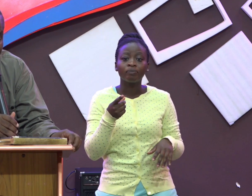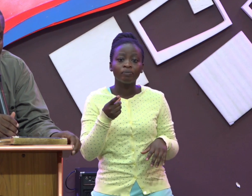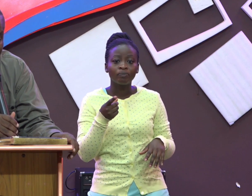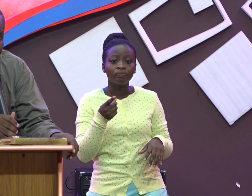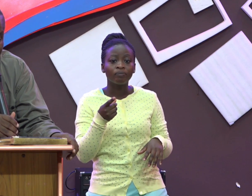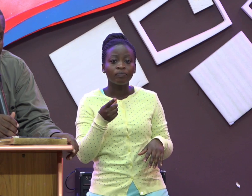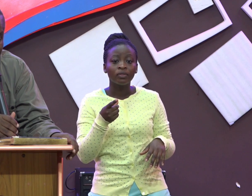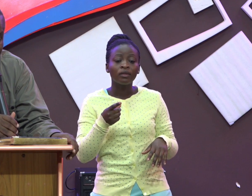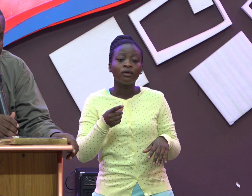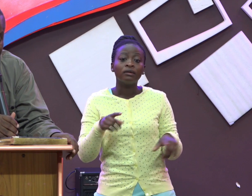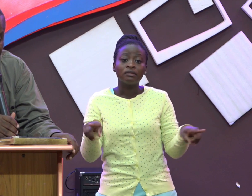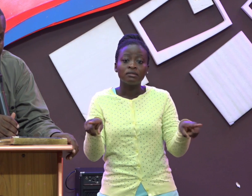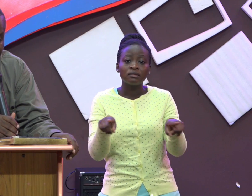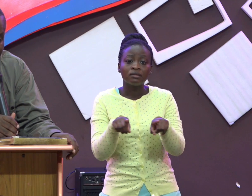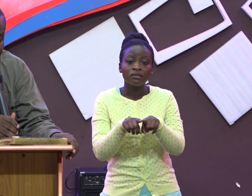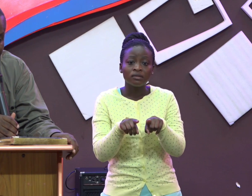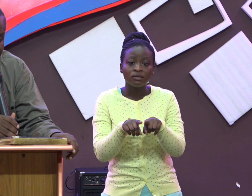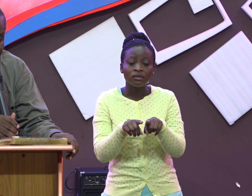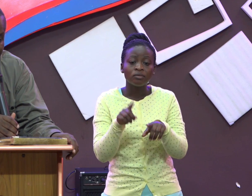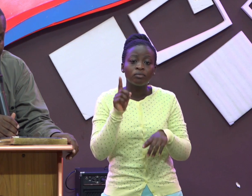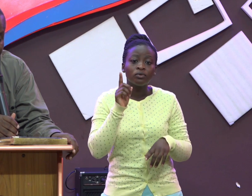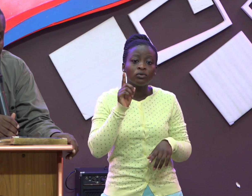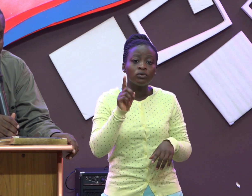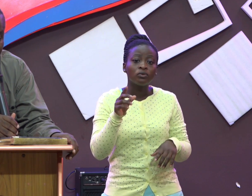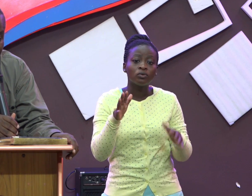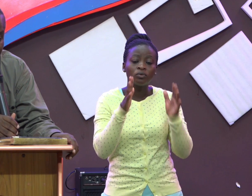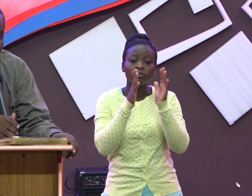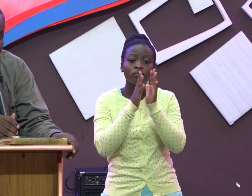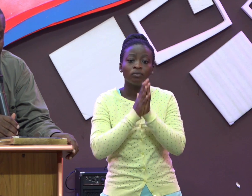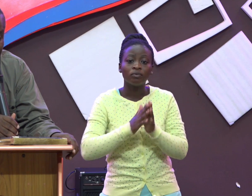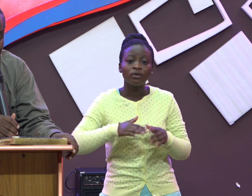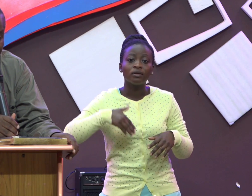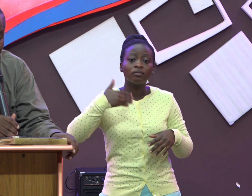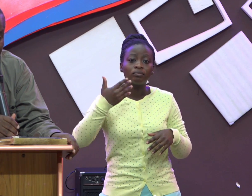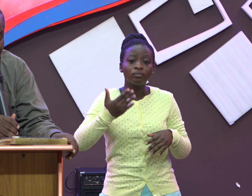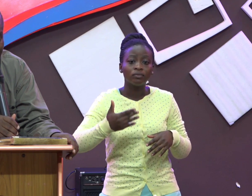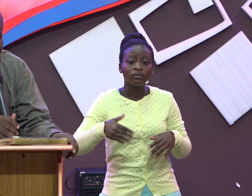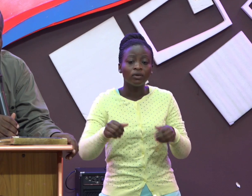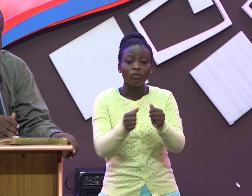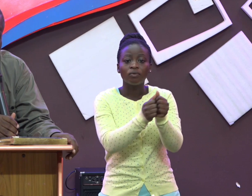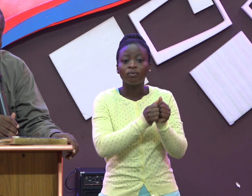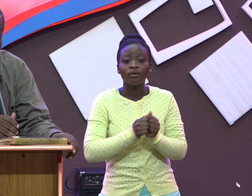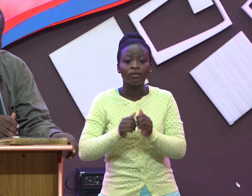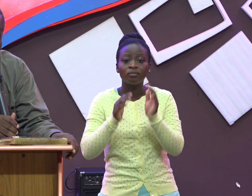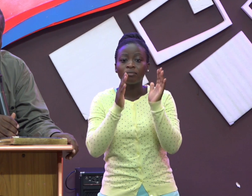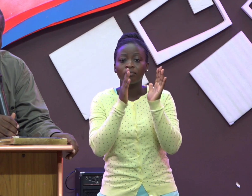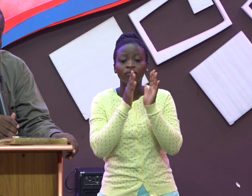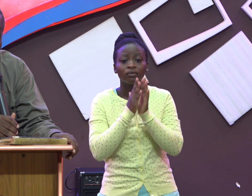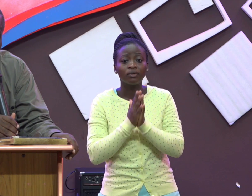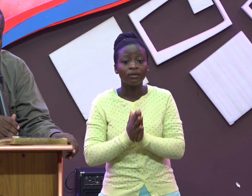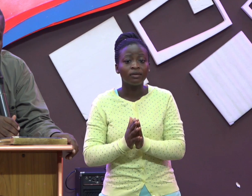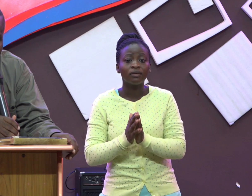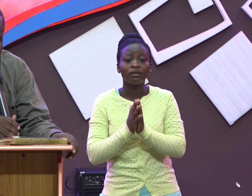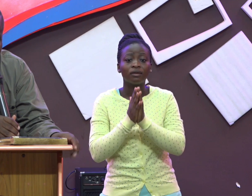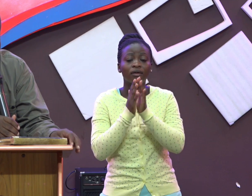Tinga musabanga bukasera. As you pray daily. No kusabanga no kwega iliranga kona. With prayers and